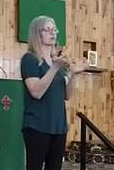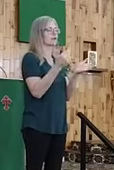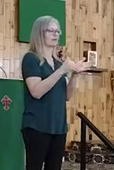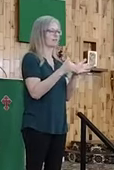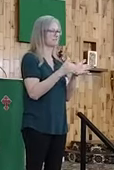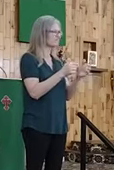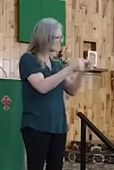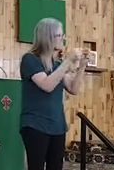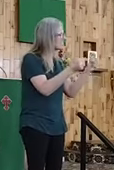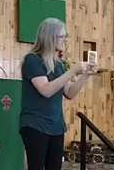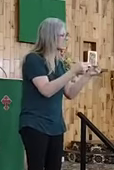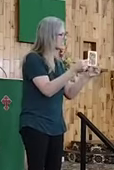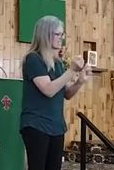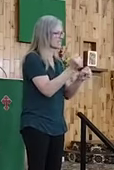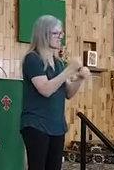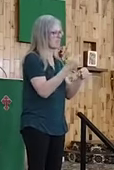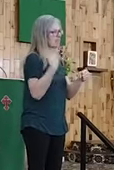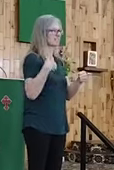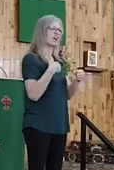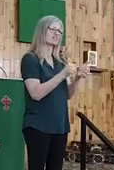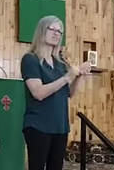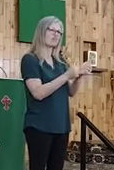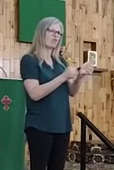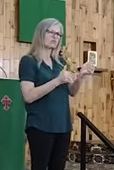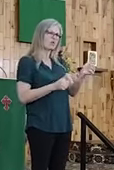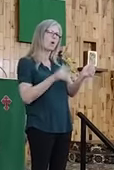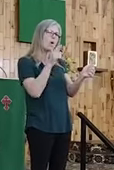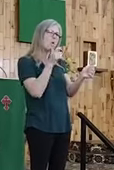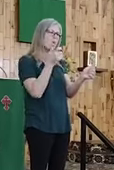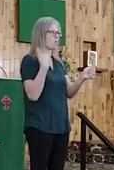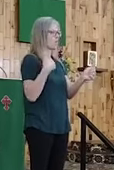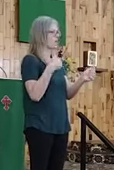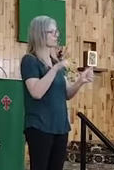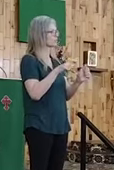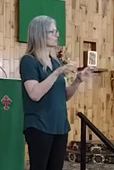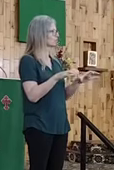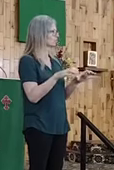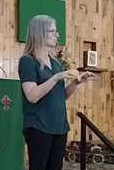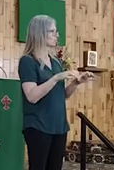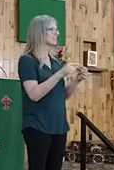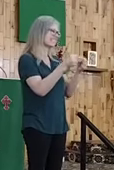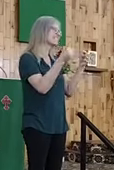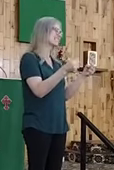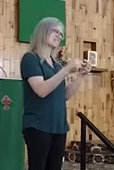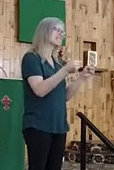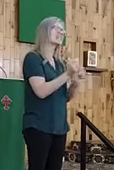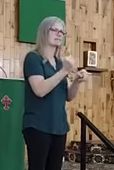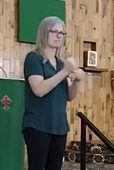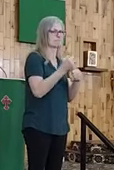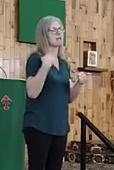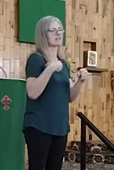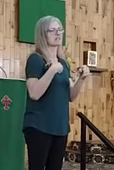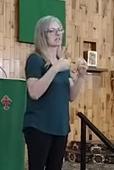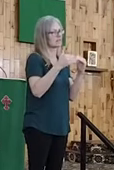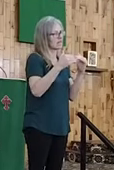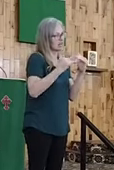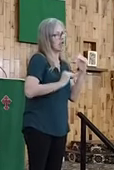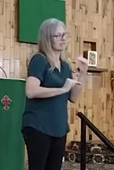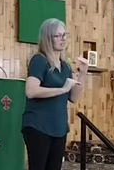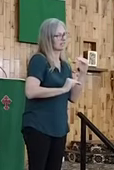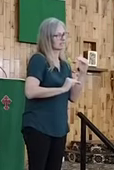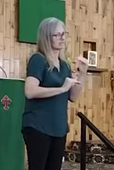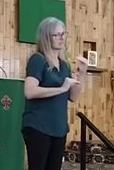short of who we're supposed to be. Sin doesn't make you less. Sin doesn't make you more, it makes you